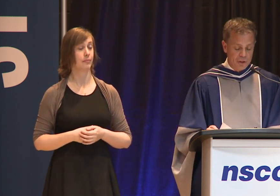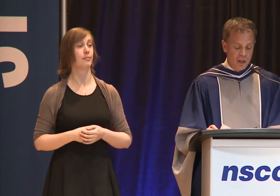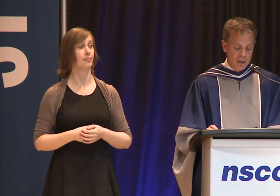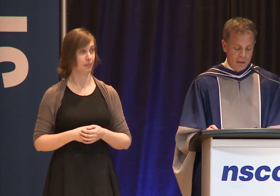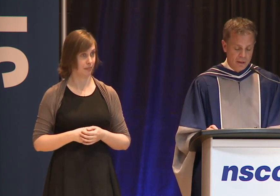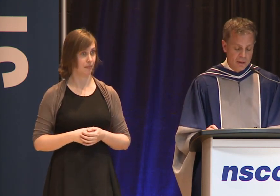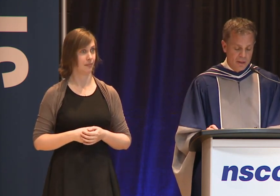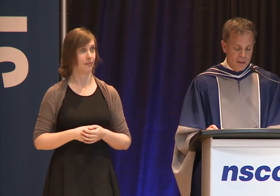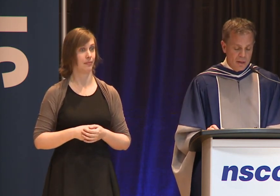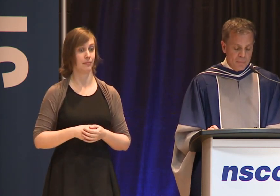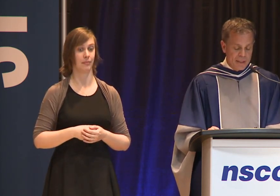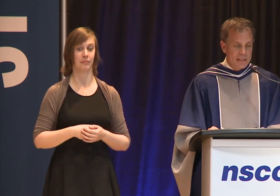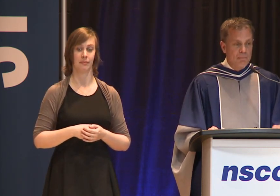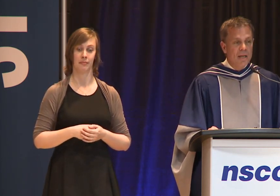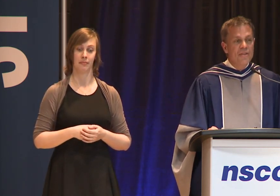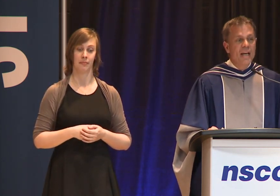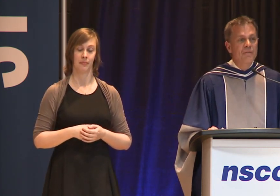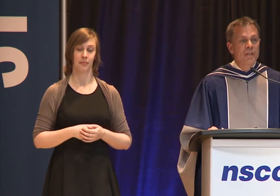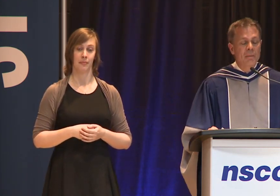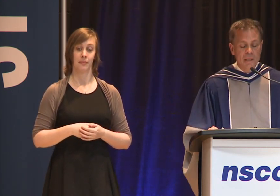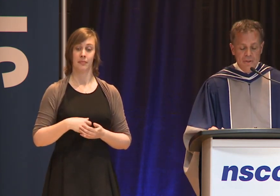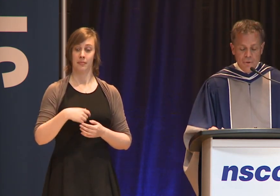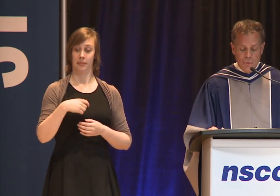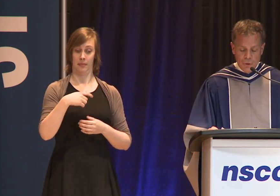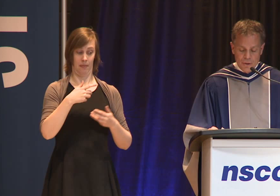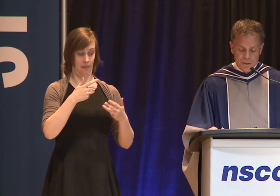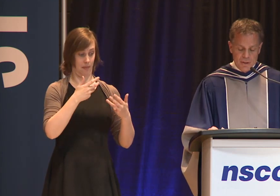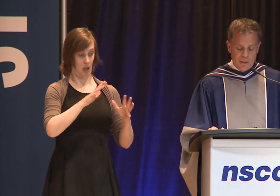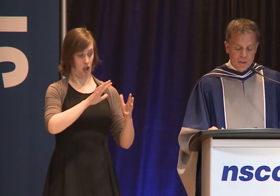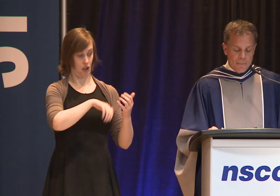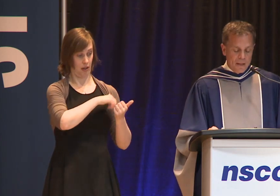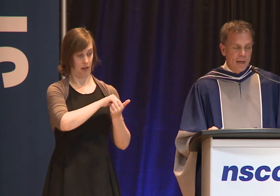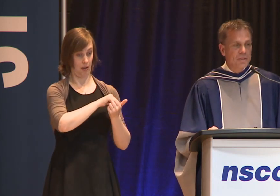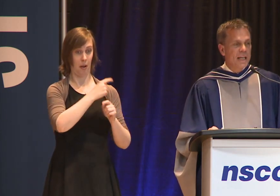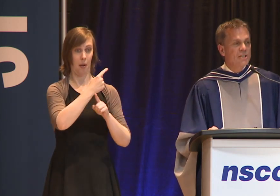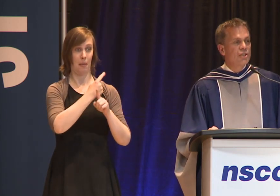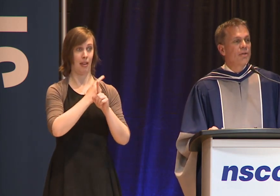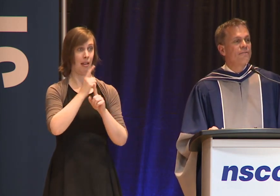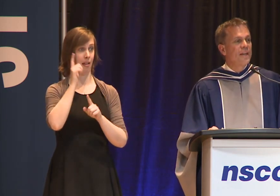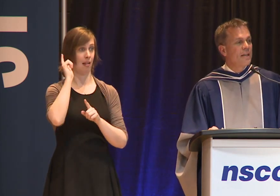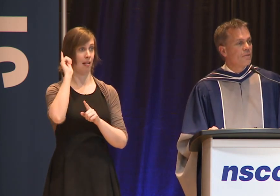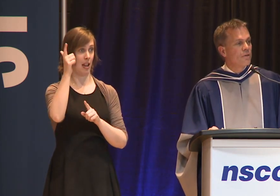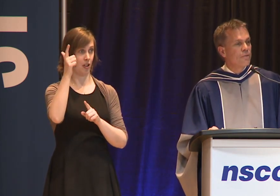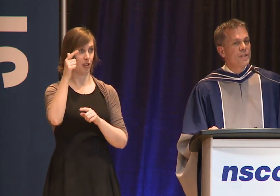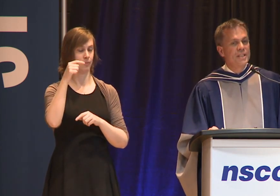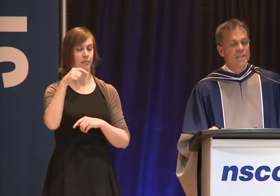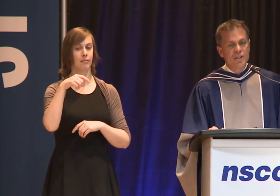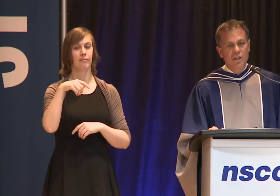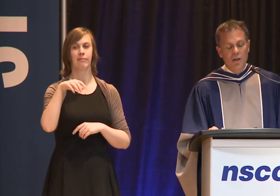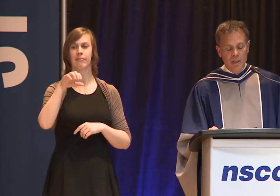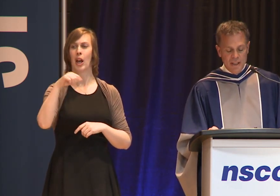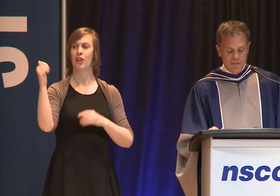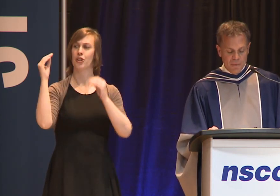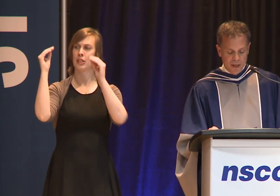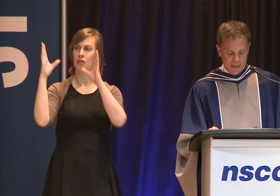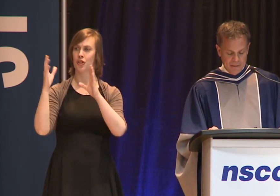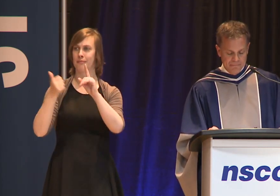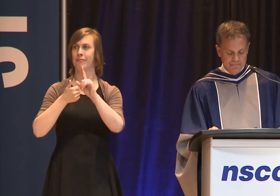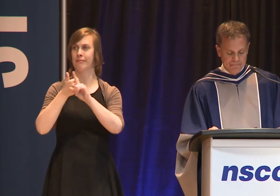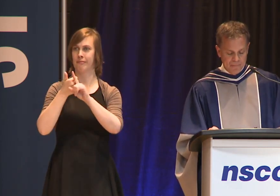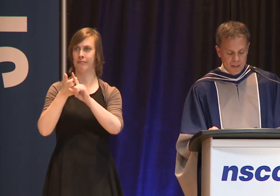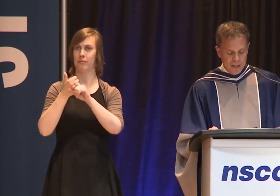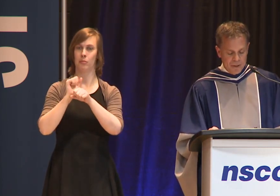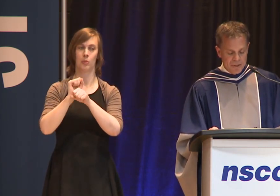wonder for long, because a month after I completed the course, I was asked to do a favor for a teaching colleague of